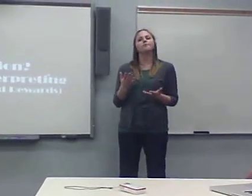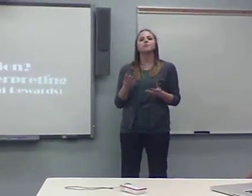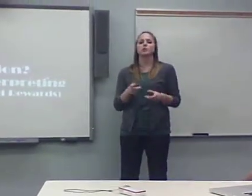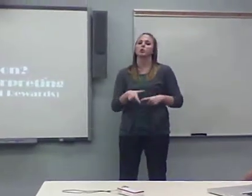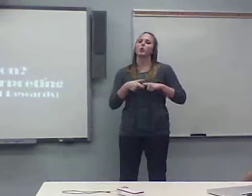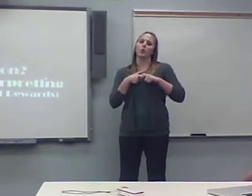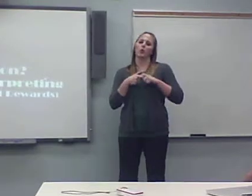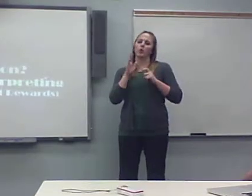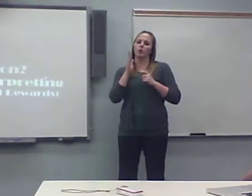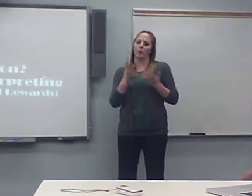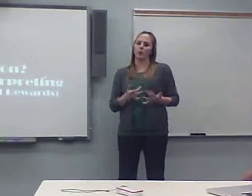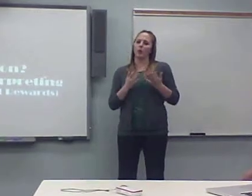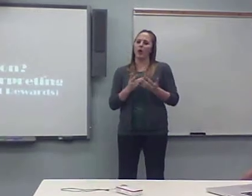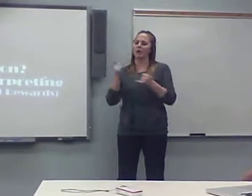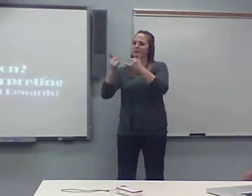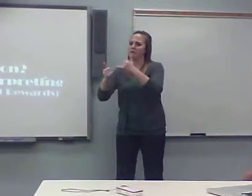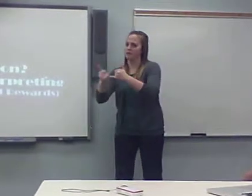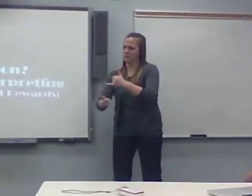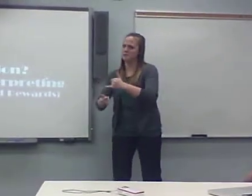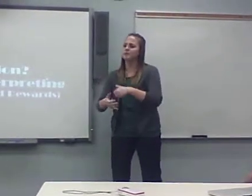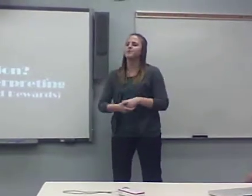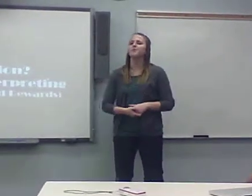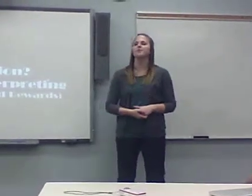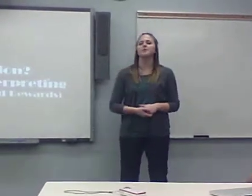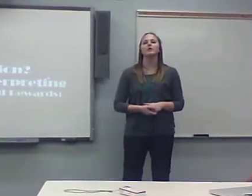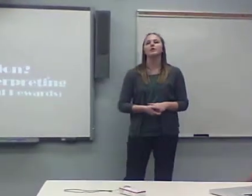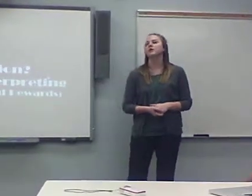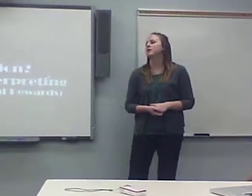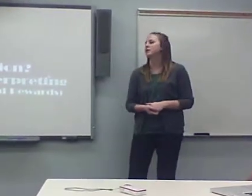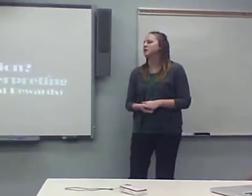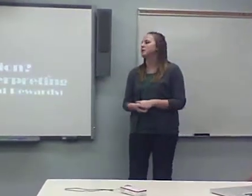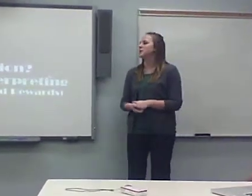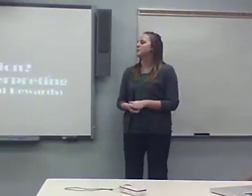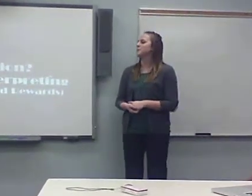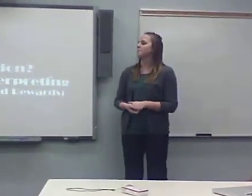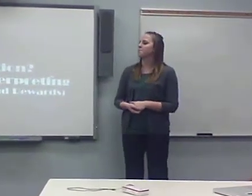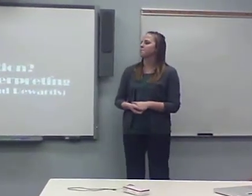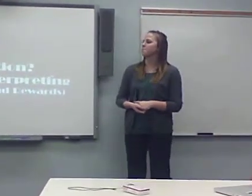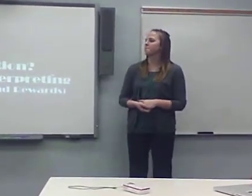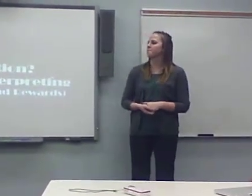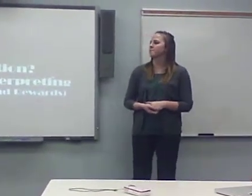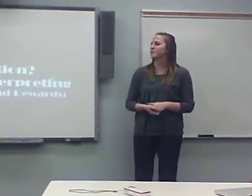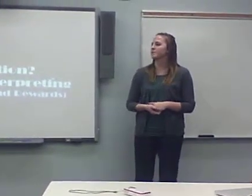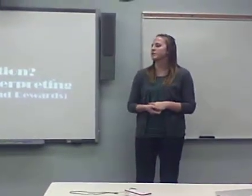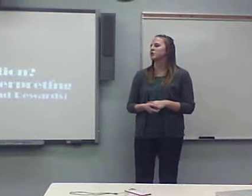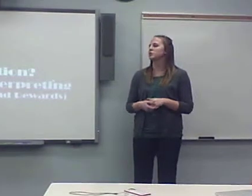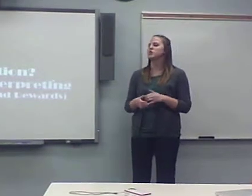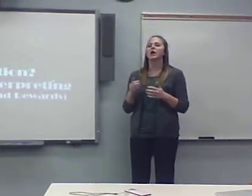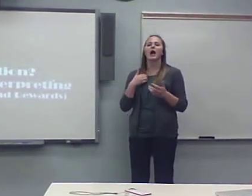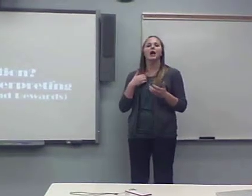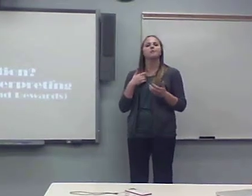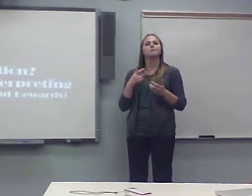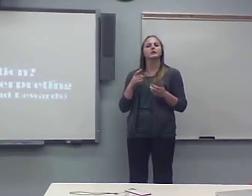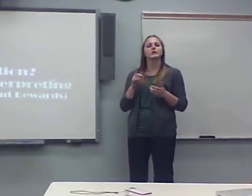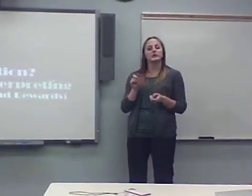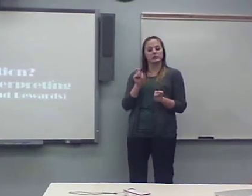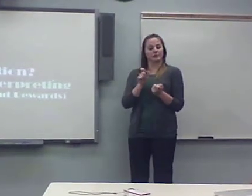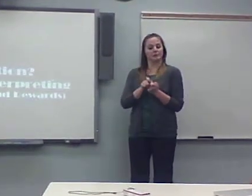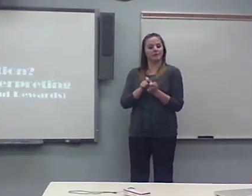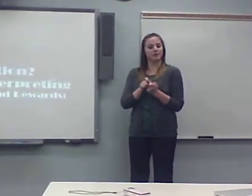as you are sitting here, saying if there was something more specific about religious interpreting you had a question about, or if there's more a general topic, hopefully I'll be able to cover the kind